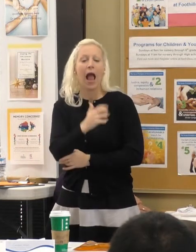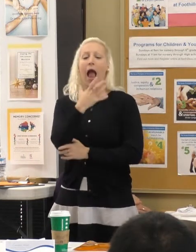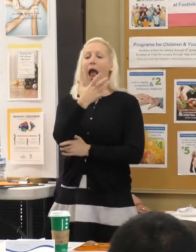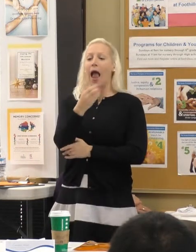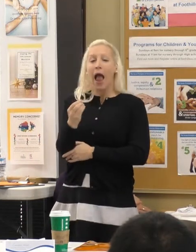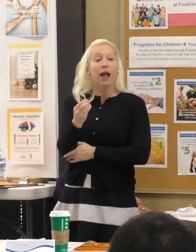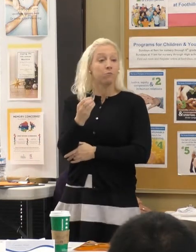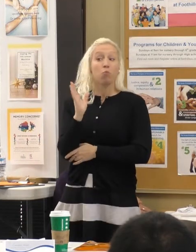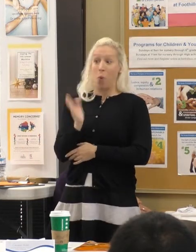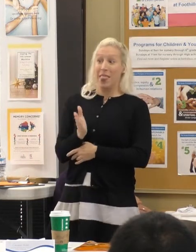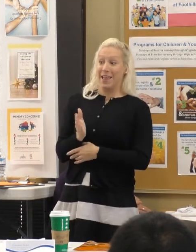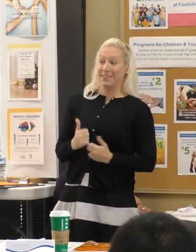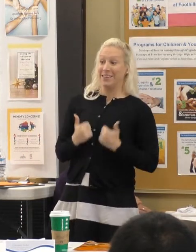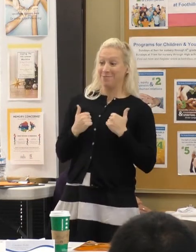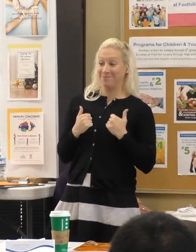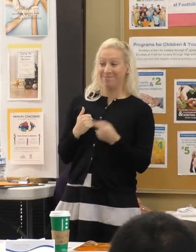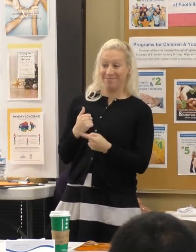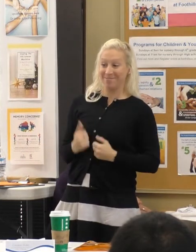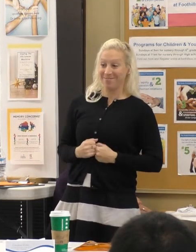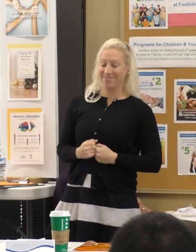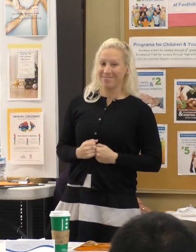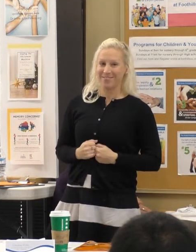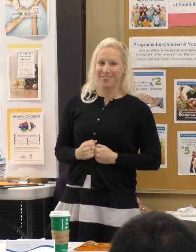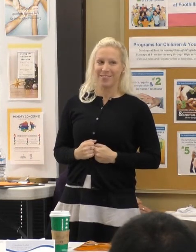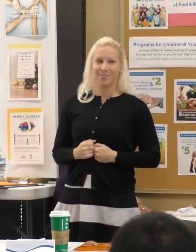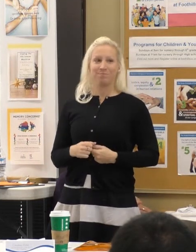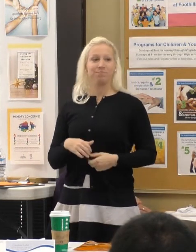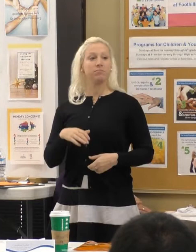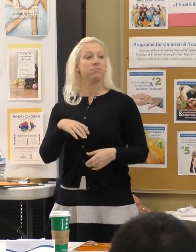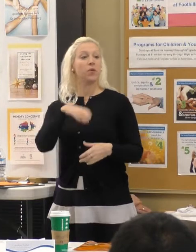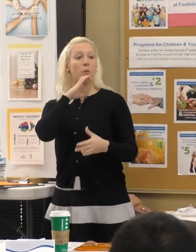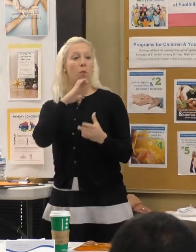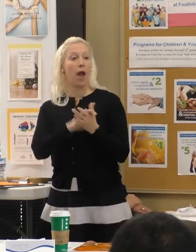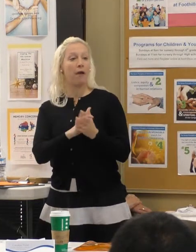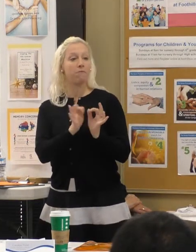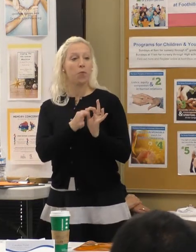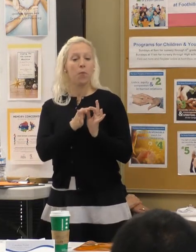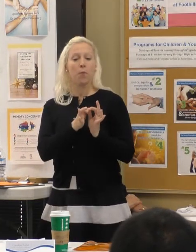the chores, every day, then you'll live.